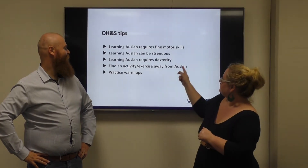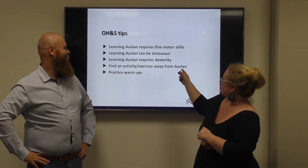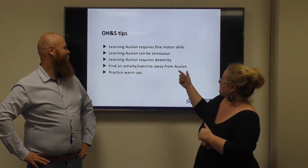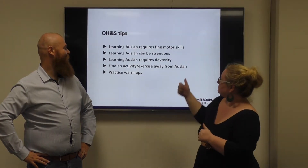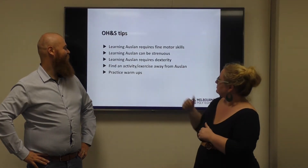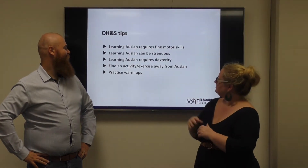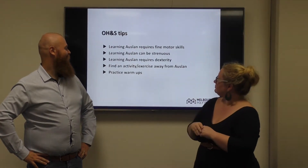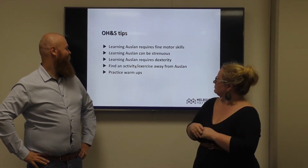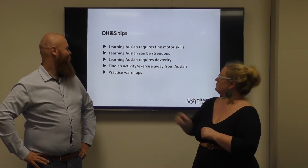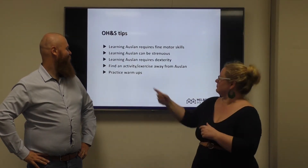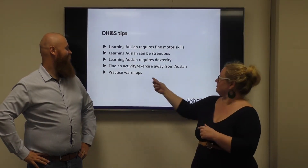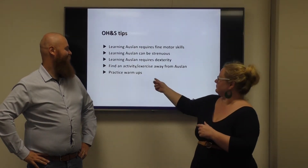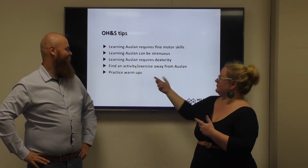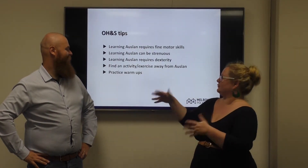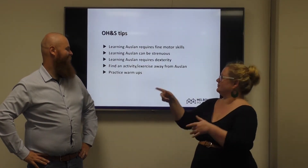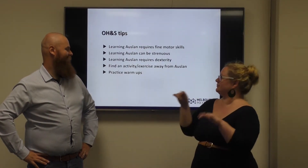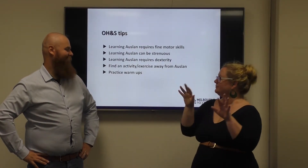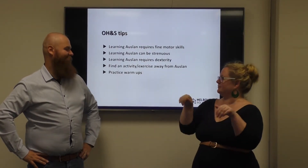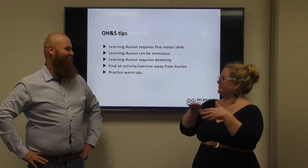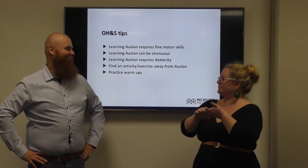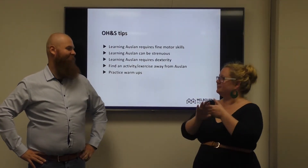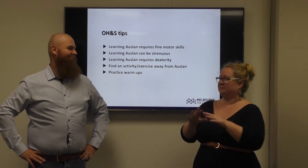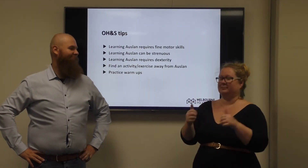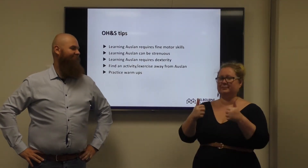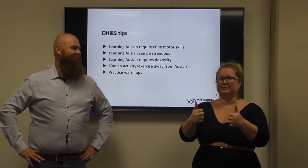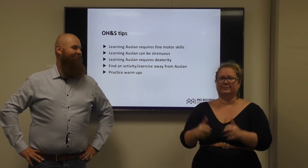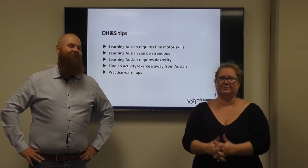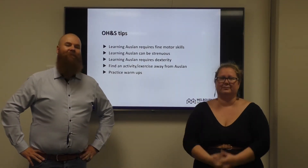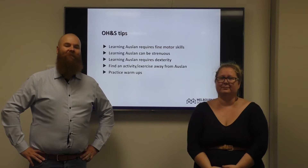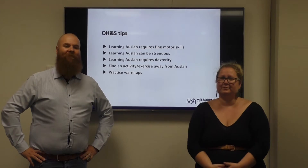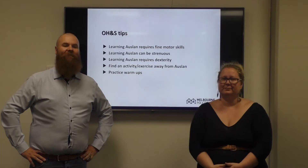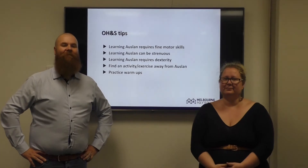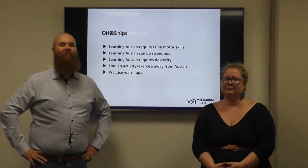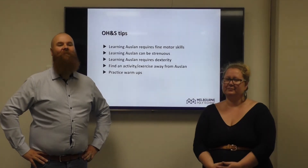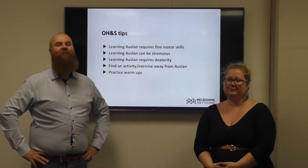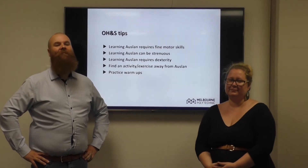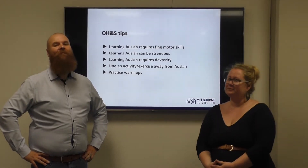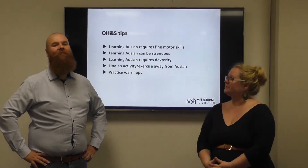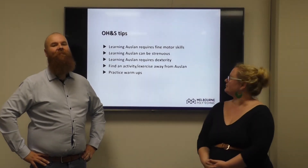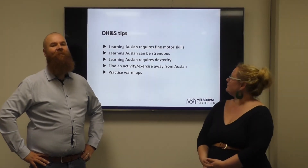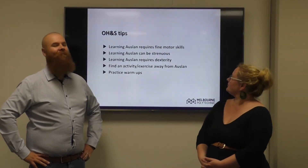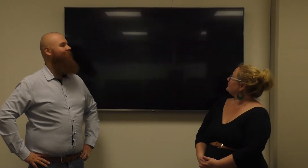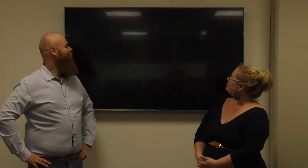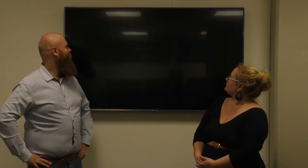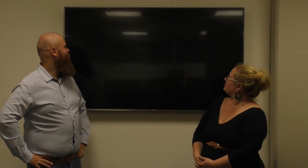require dexterity. You said that before, Amos. You talked about warming up.